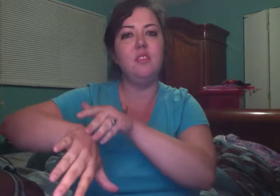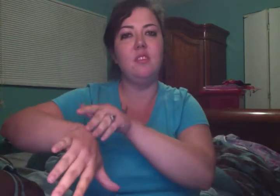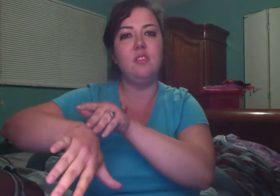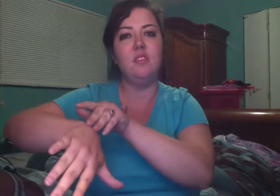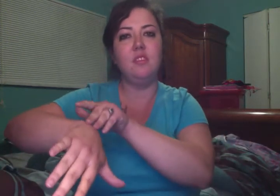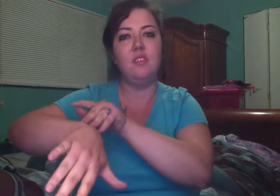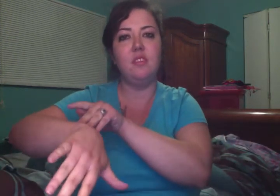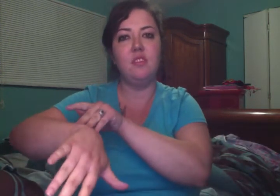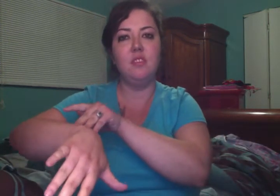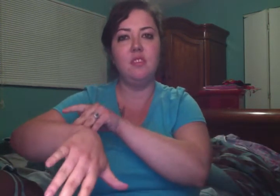go.